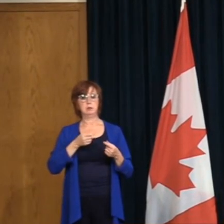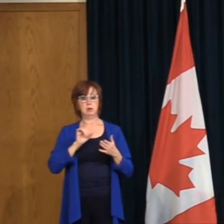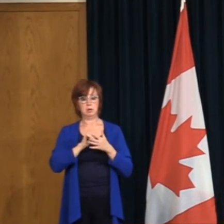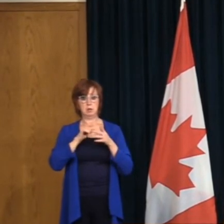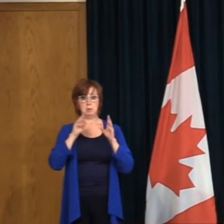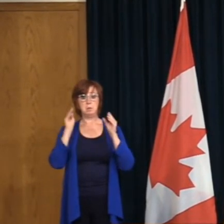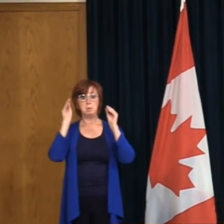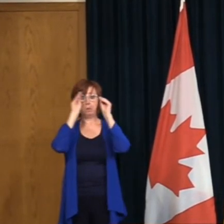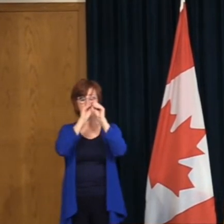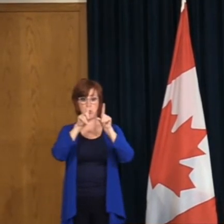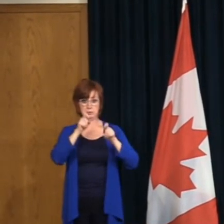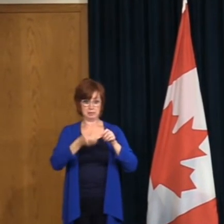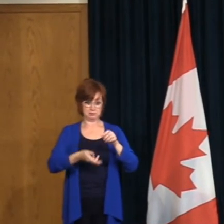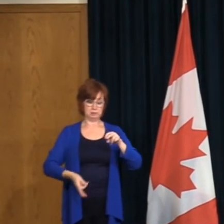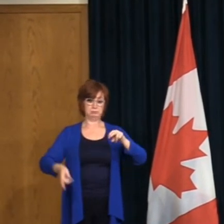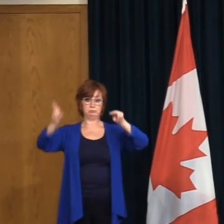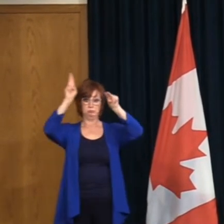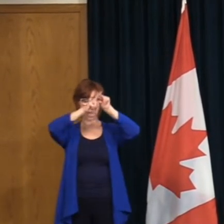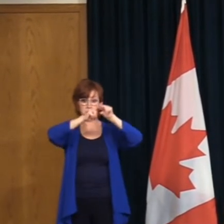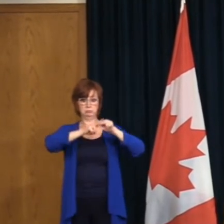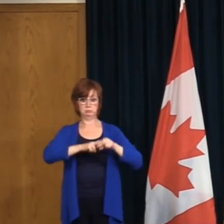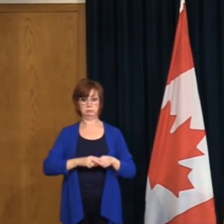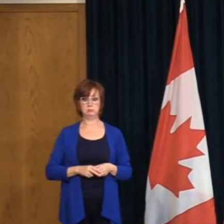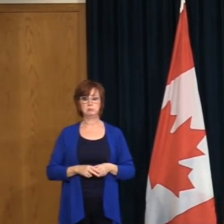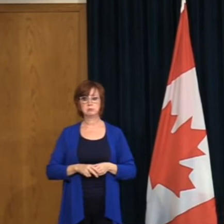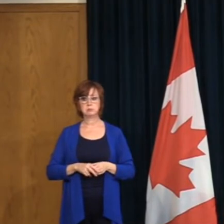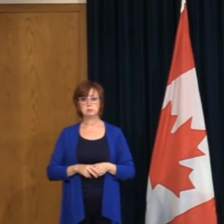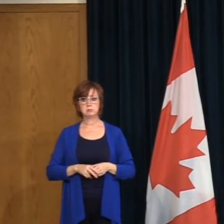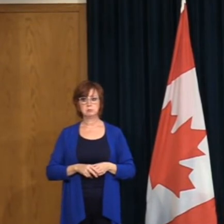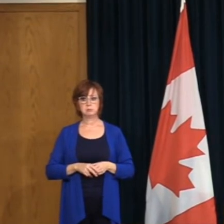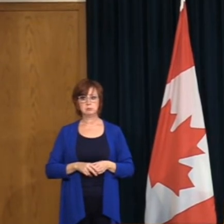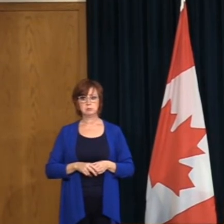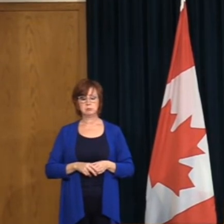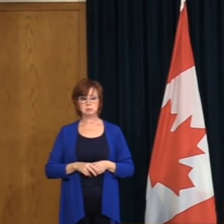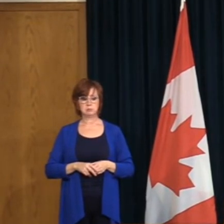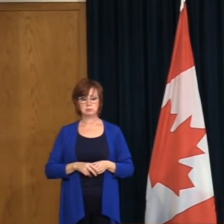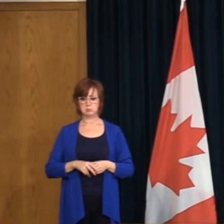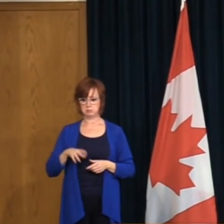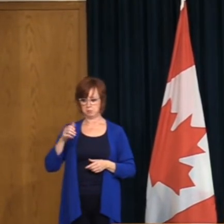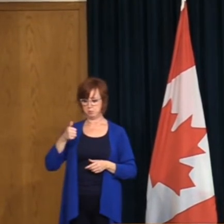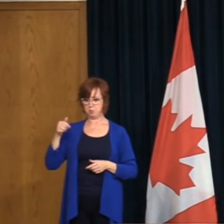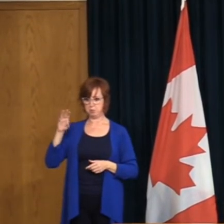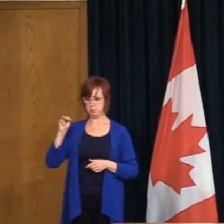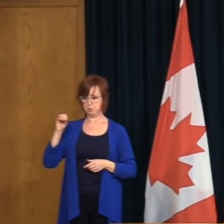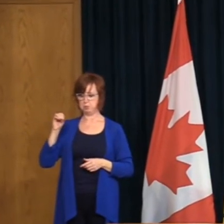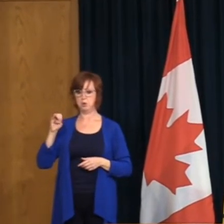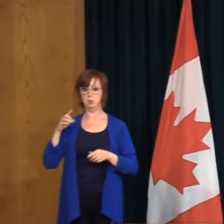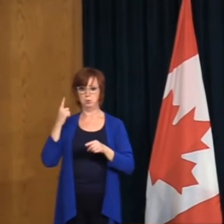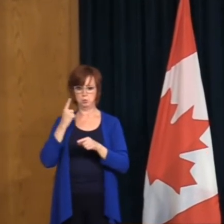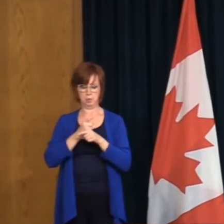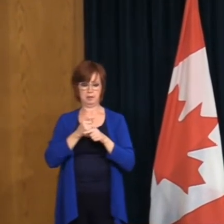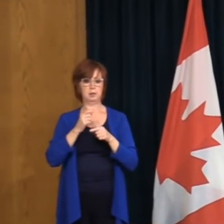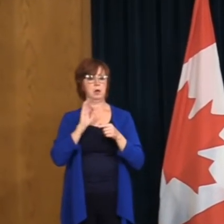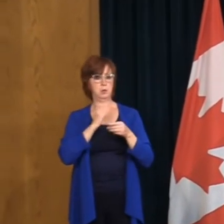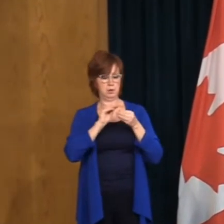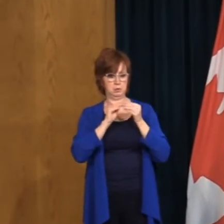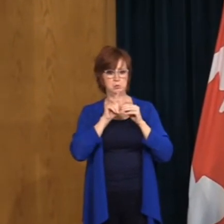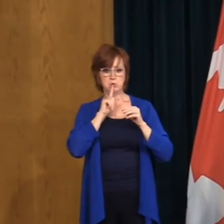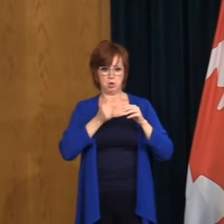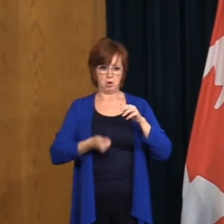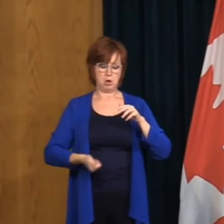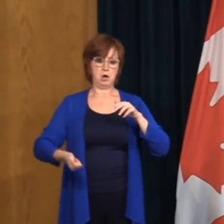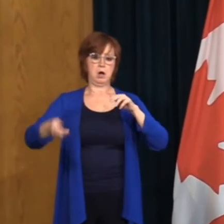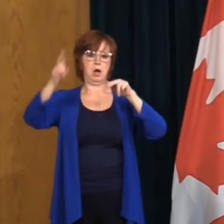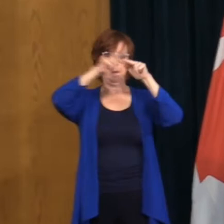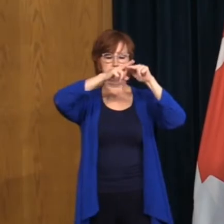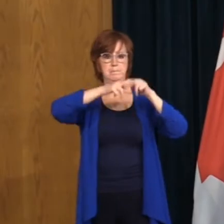those numbers to continue to rise moving forward? They are up, but we're happy to see them up. As we have